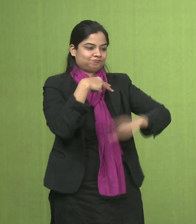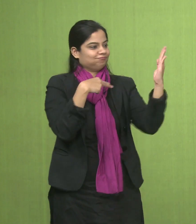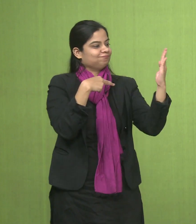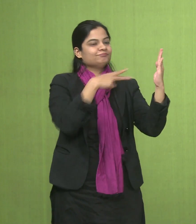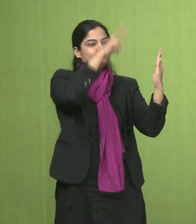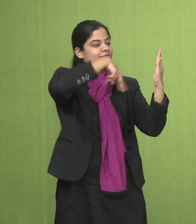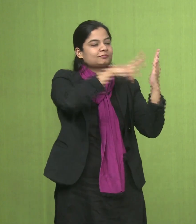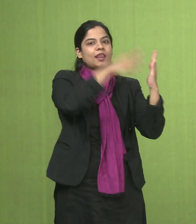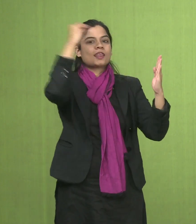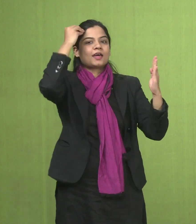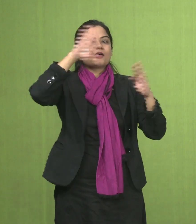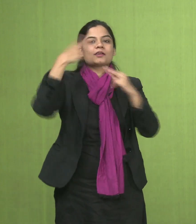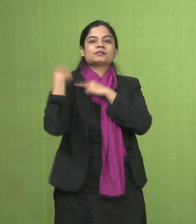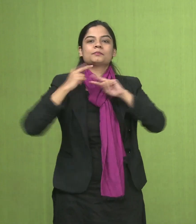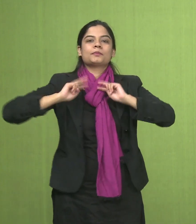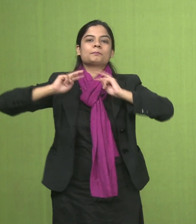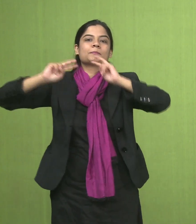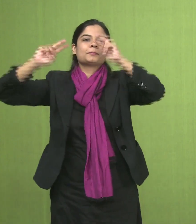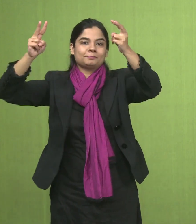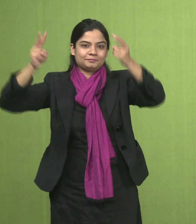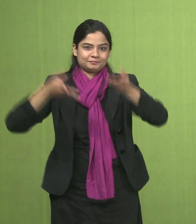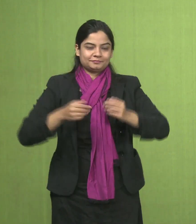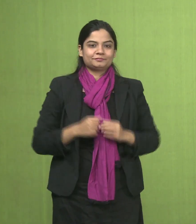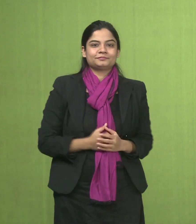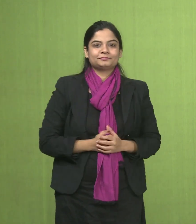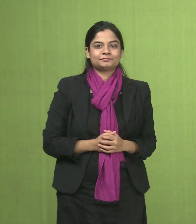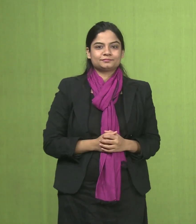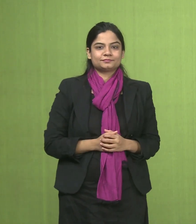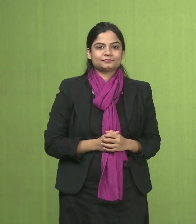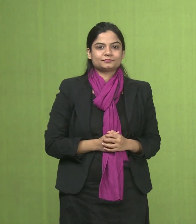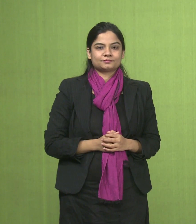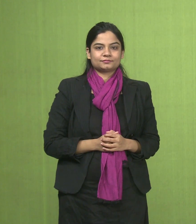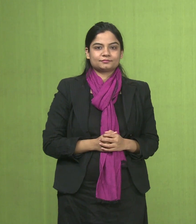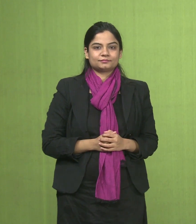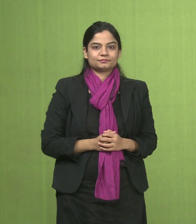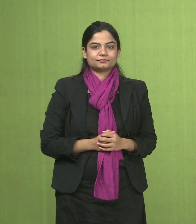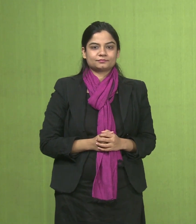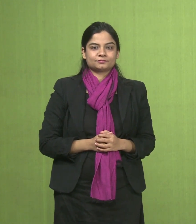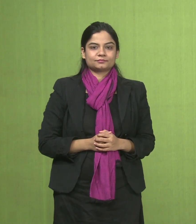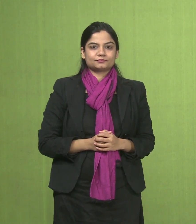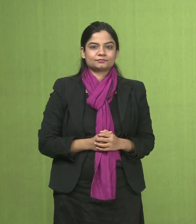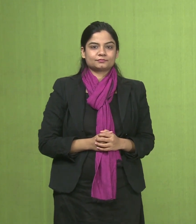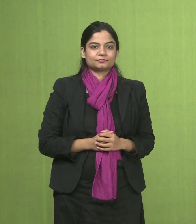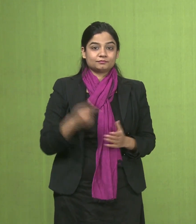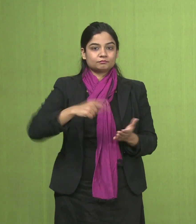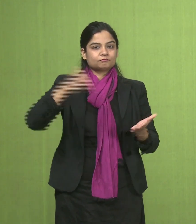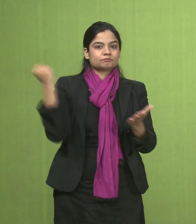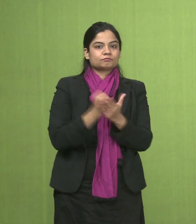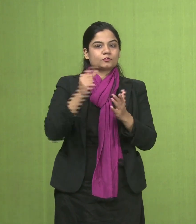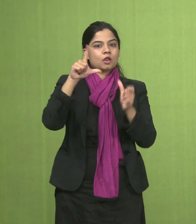read instructions would do the right way. So always read the instruction, follow the manual and manufacturer's instructions.